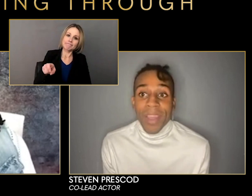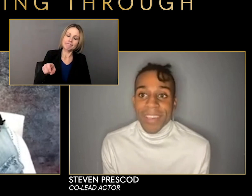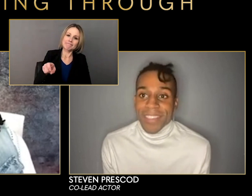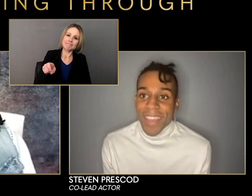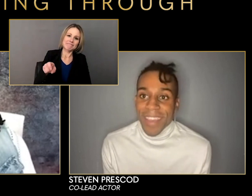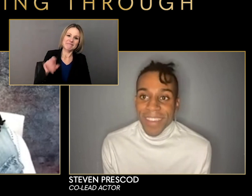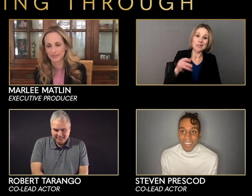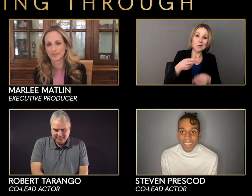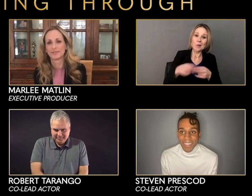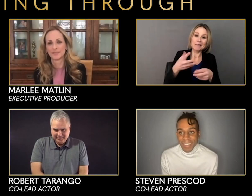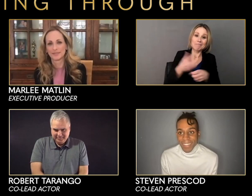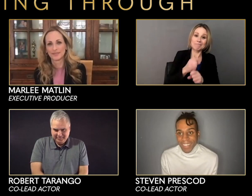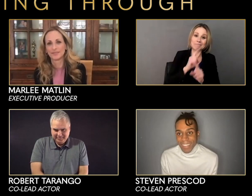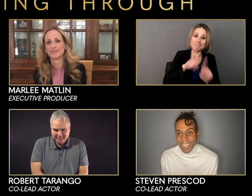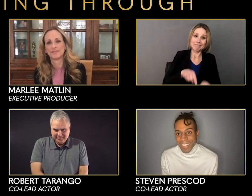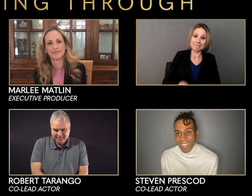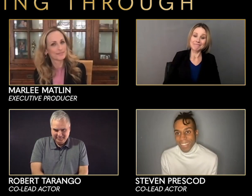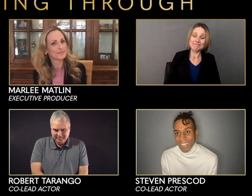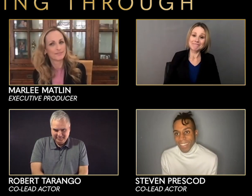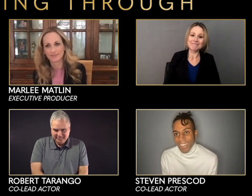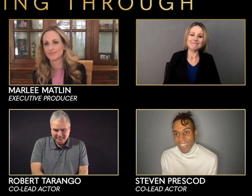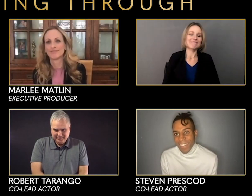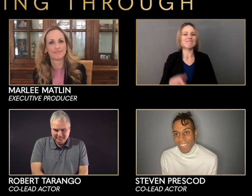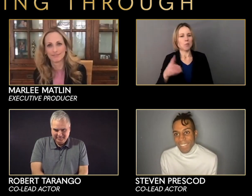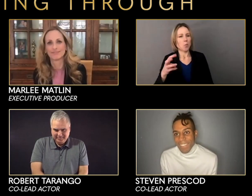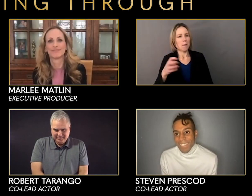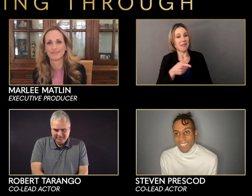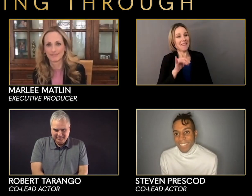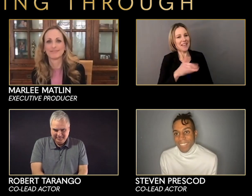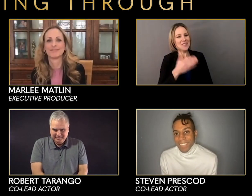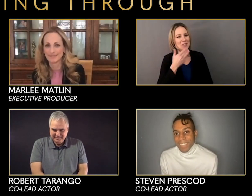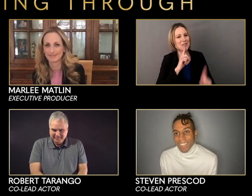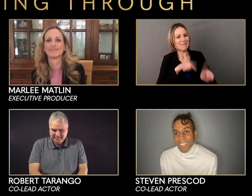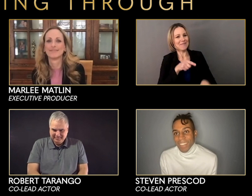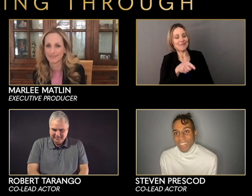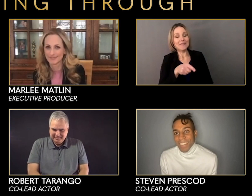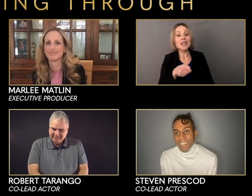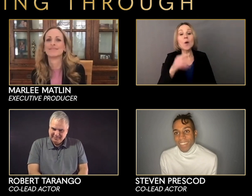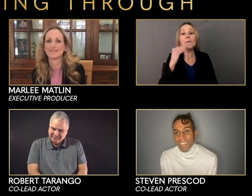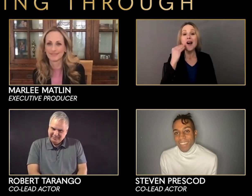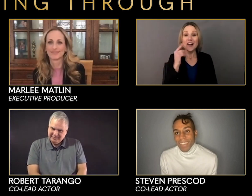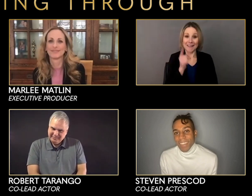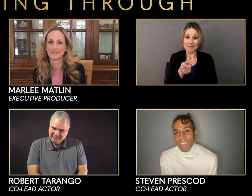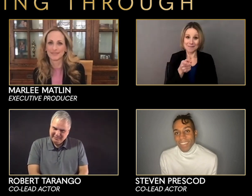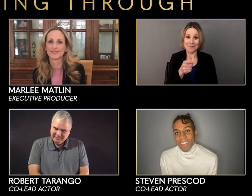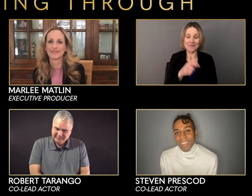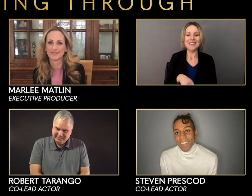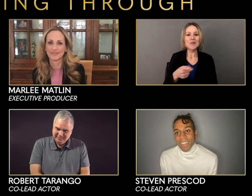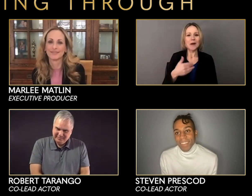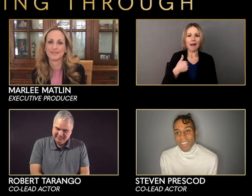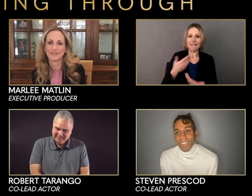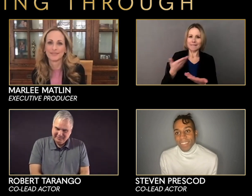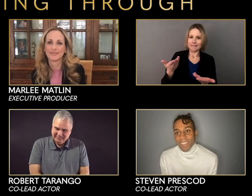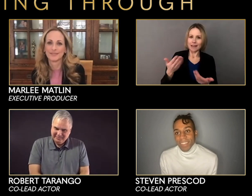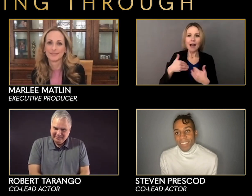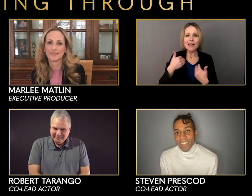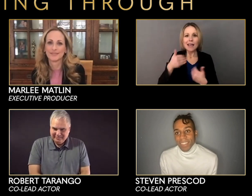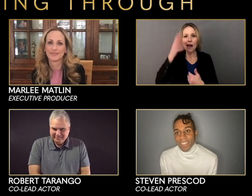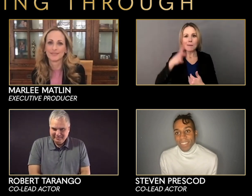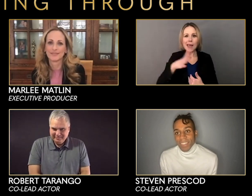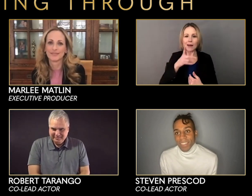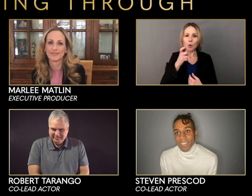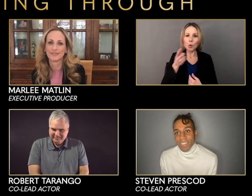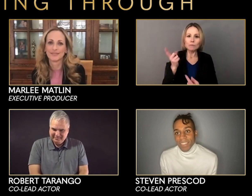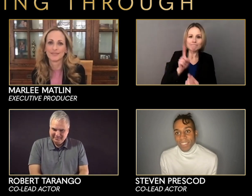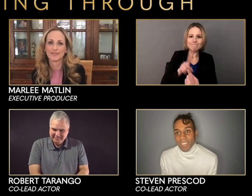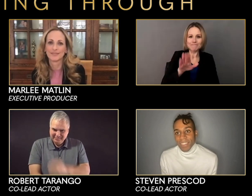quick way I can answer that. That's a good way to answer it. So, Marlee, you have this young man come to you, say, "I have this